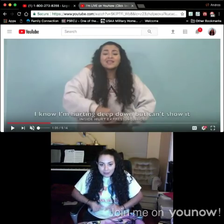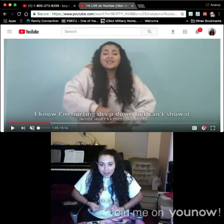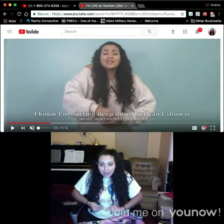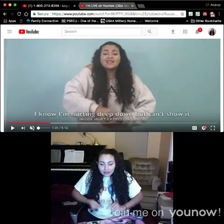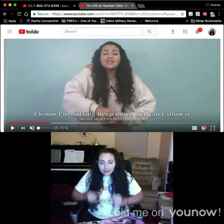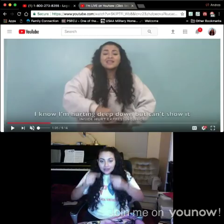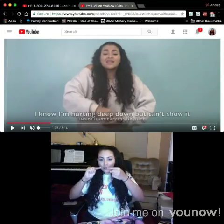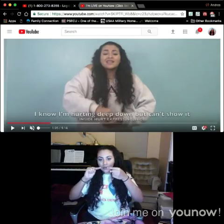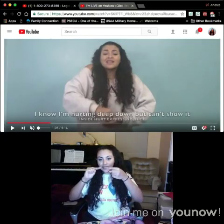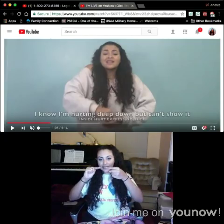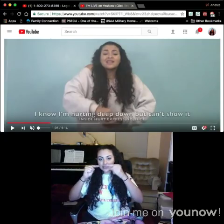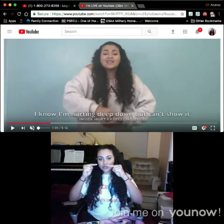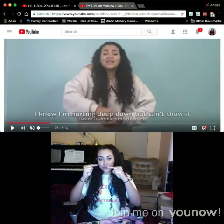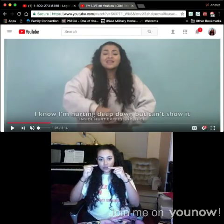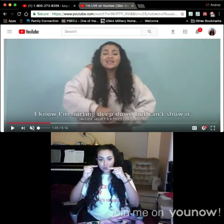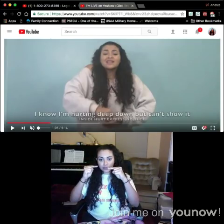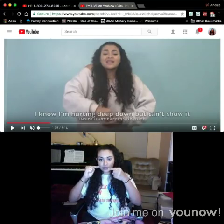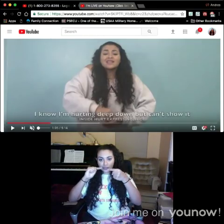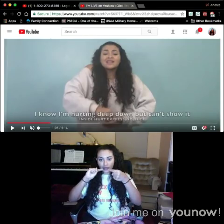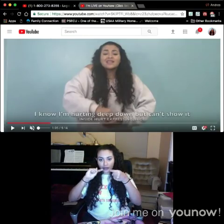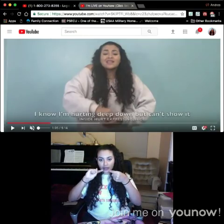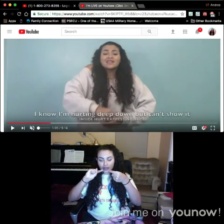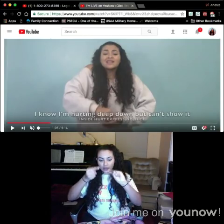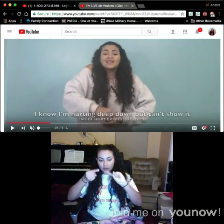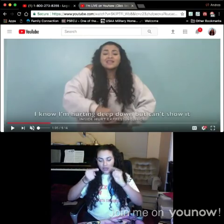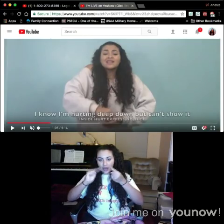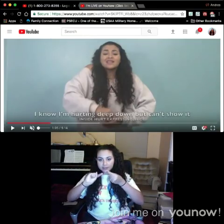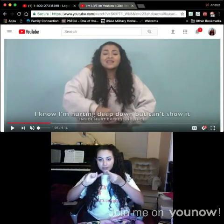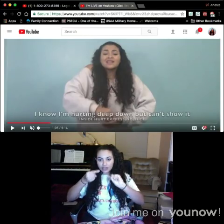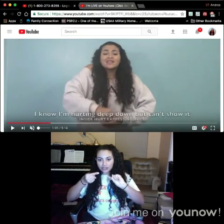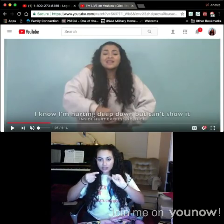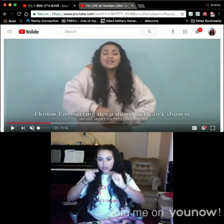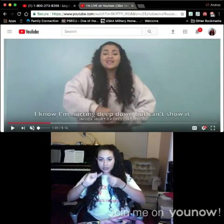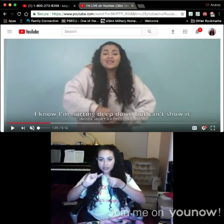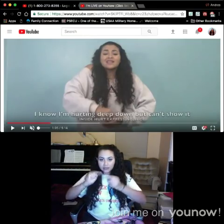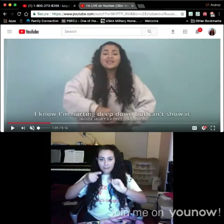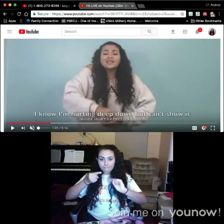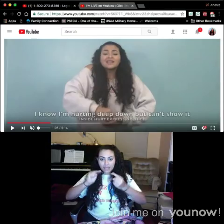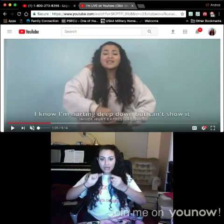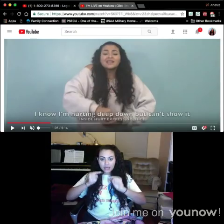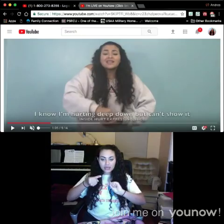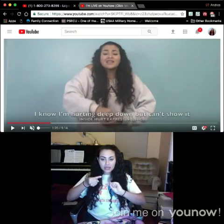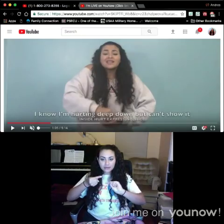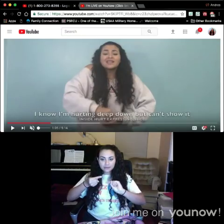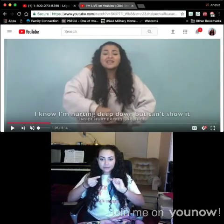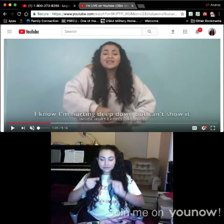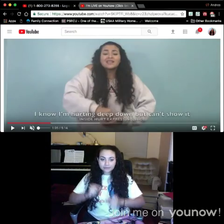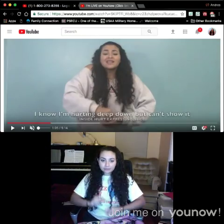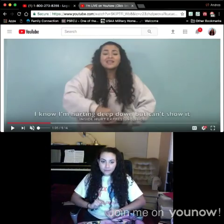signed pain, which is two fingers pointing to each other, and then they go the opposite directions and twist. Pain.